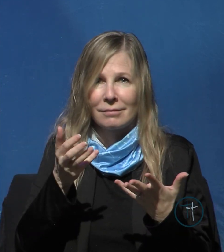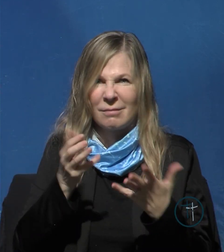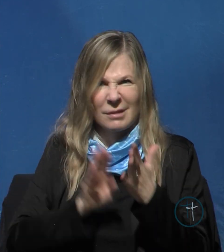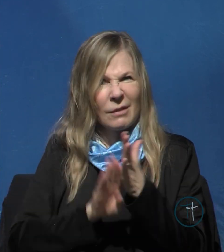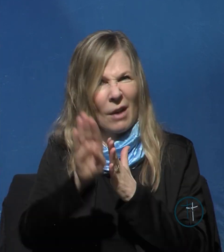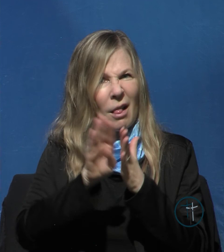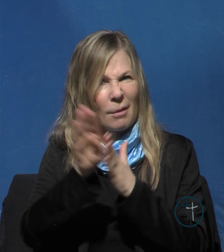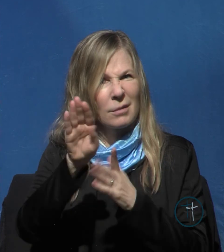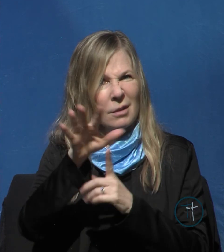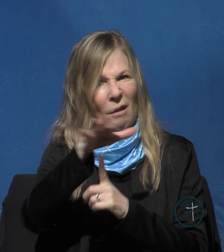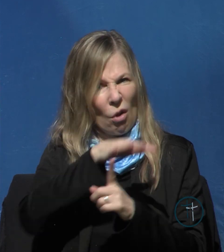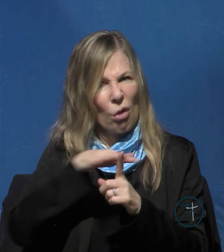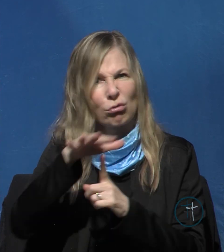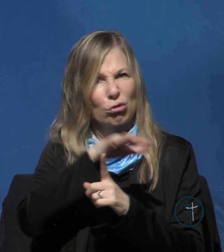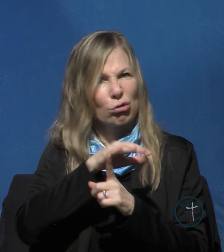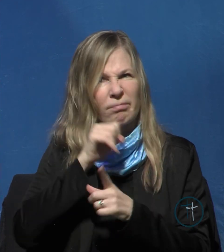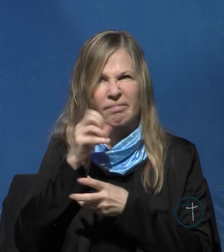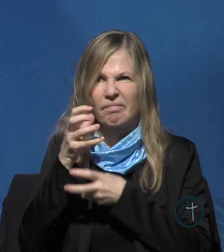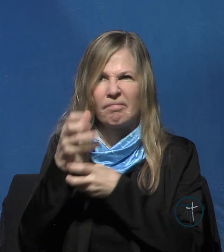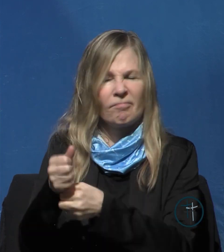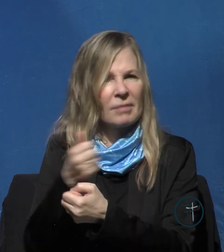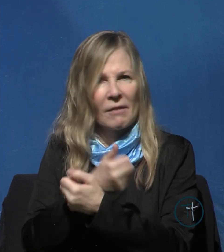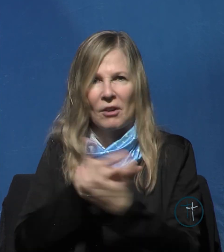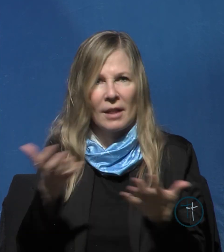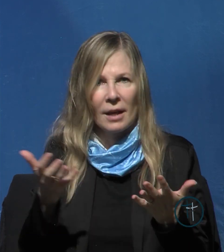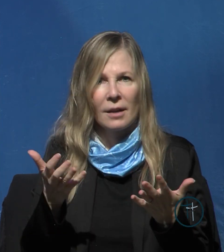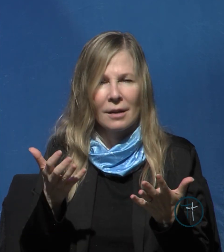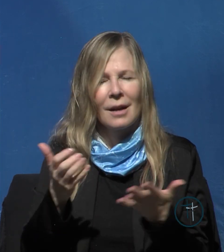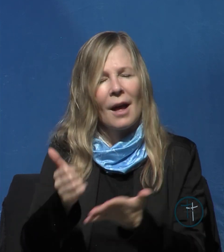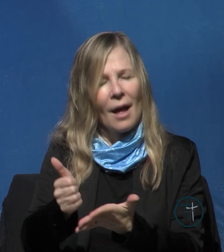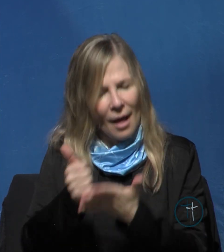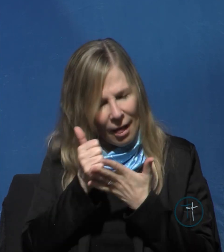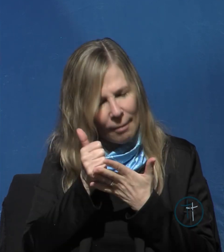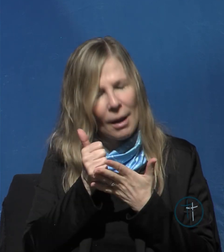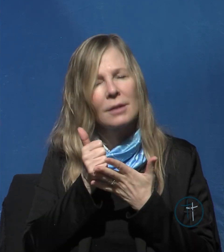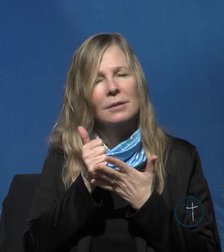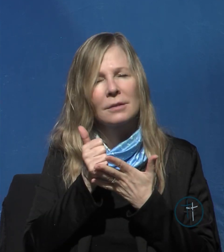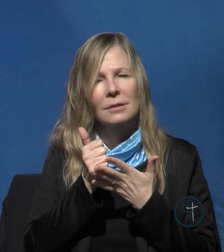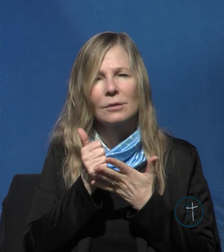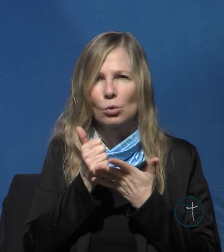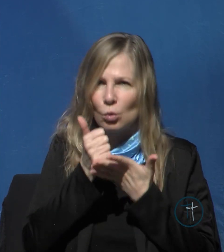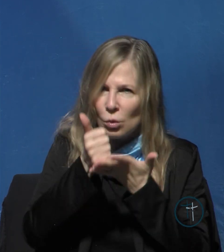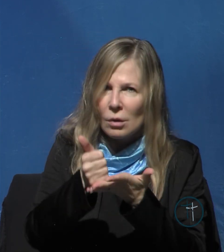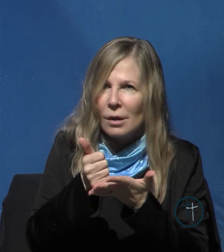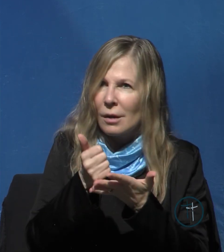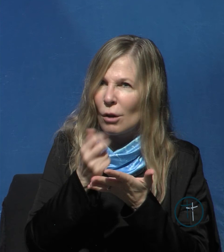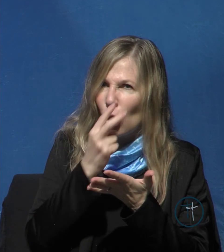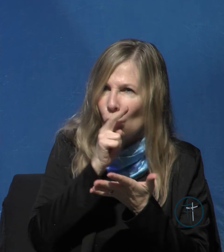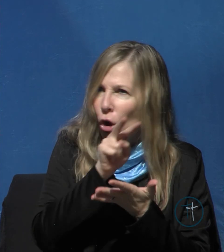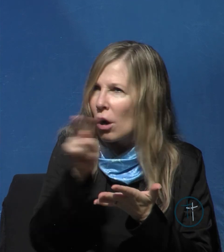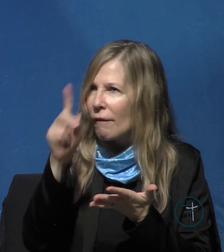developed a culture that distrusts everything, help us to look for strangers to minister to.